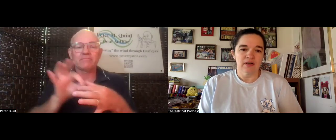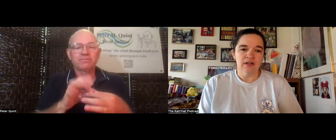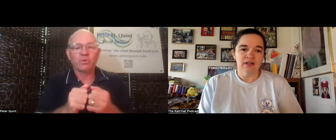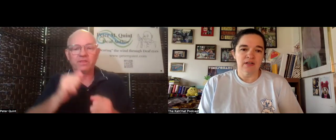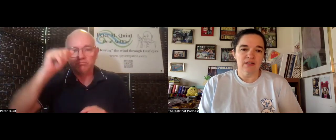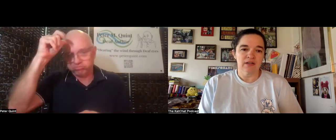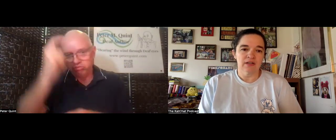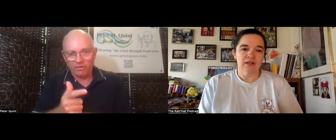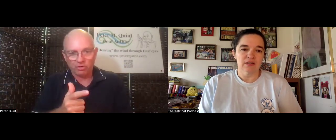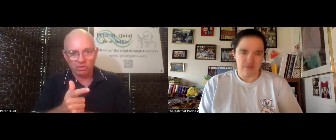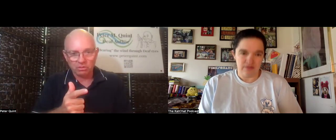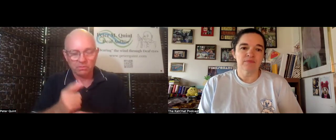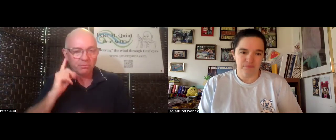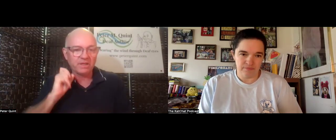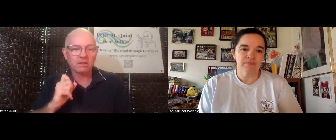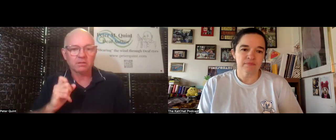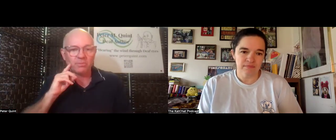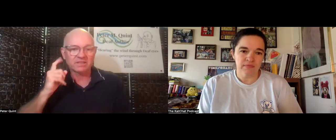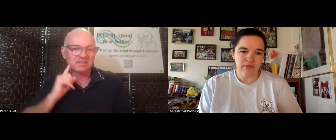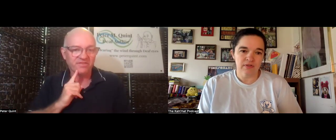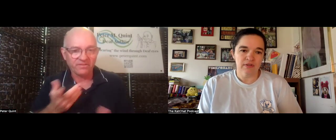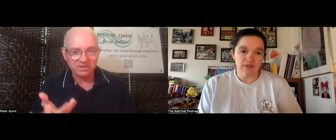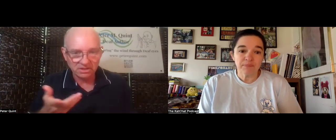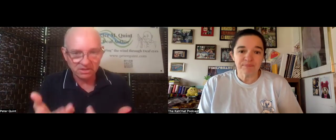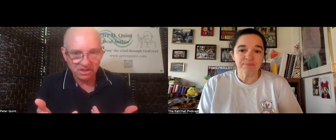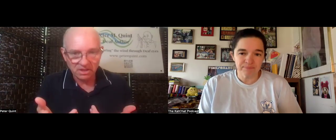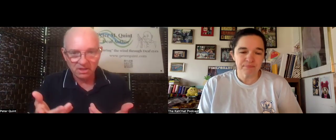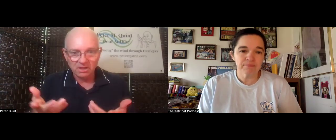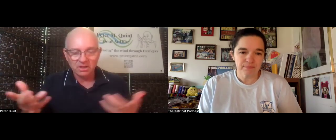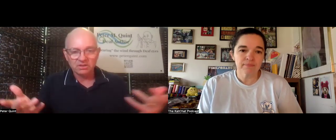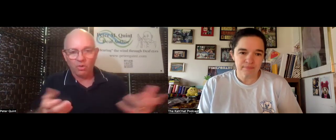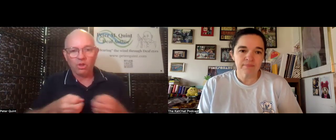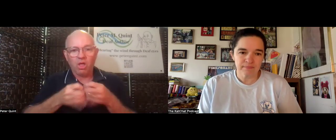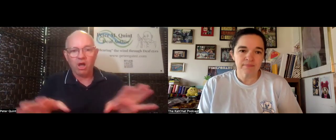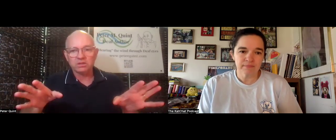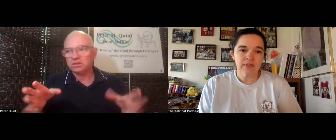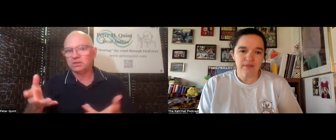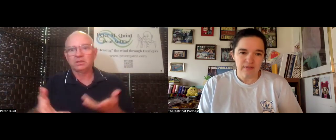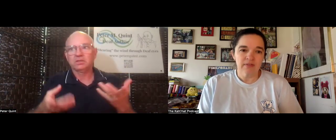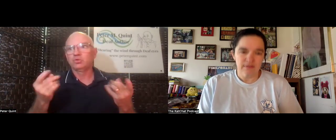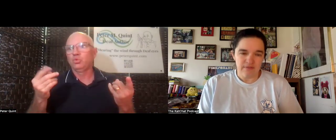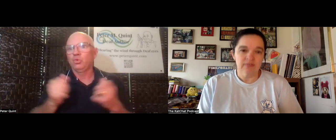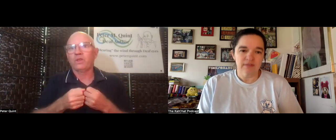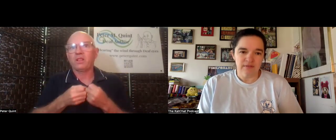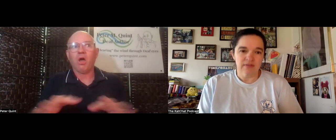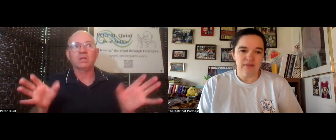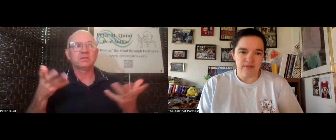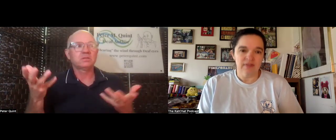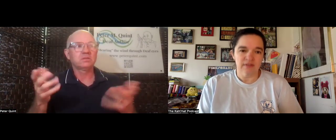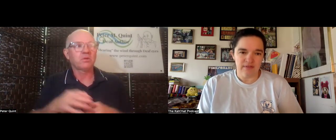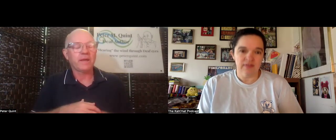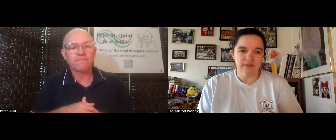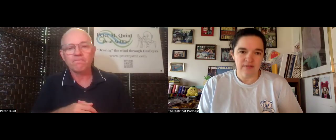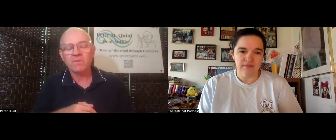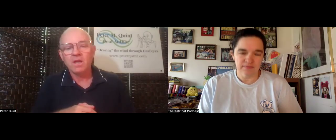lost that with his brother, because of deafness. mhm. So loss, ooh, with